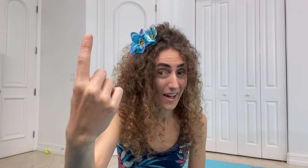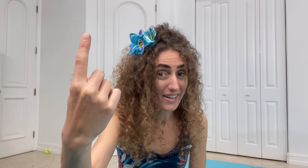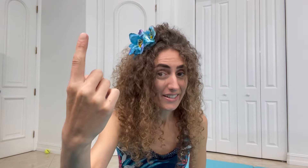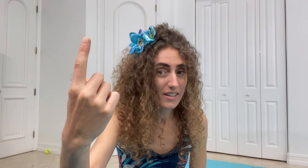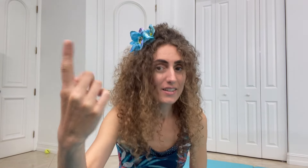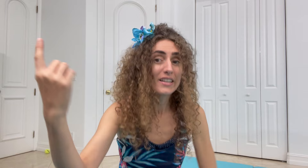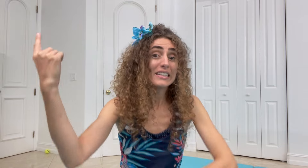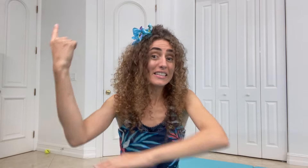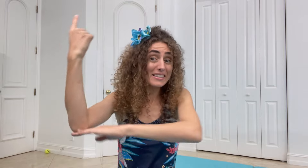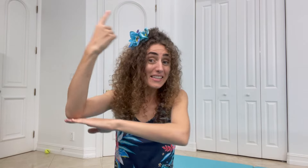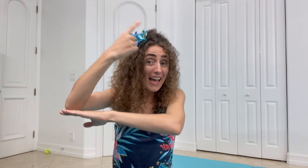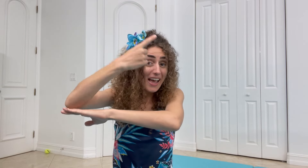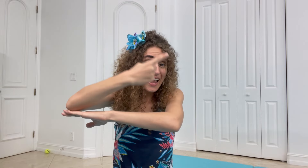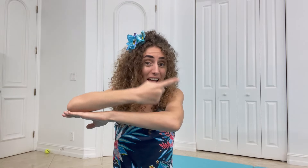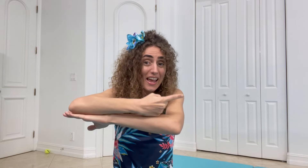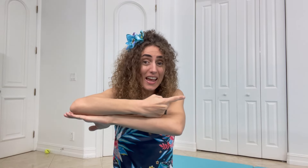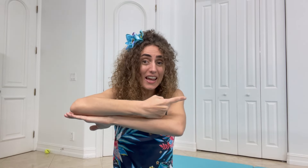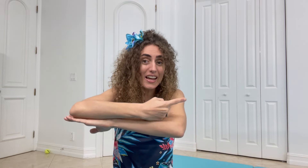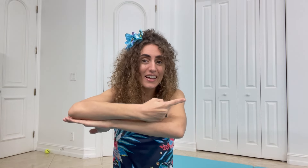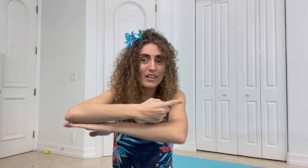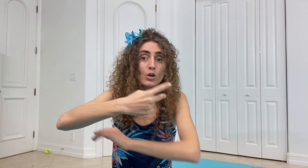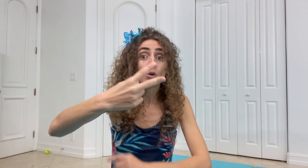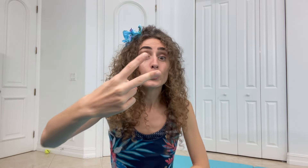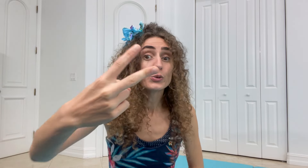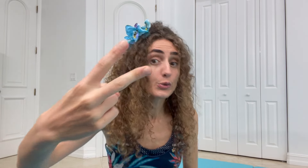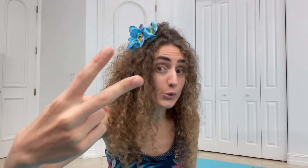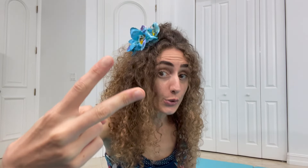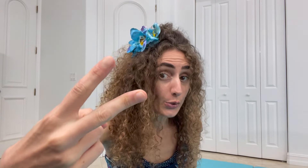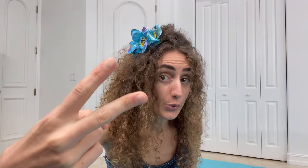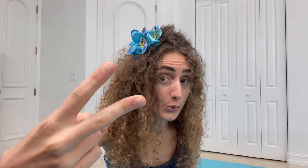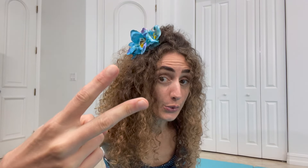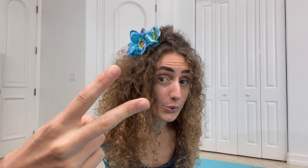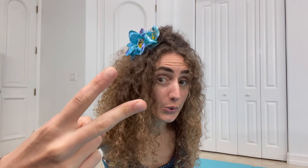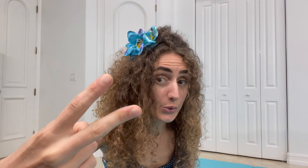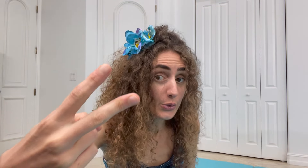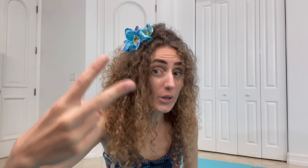One day. Two